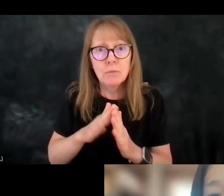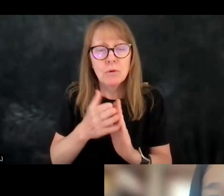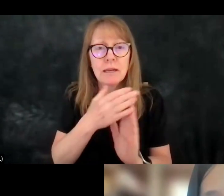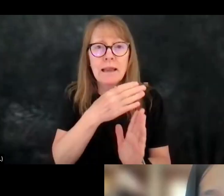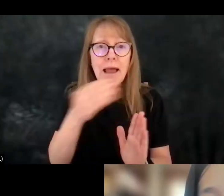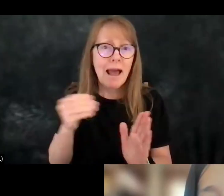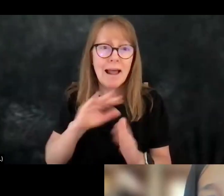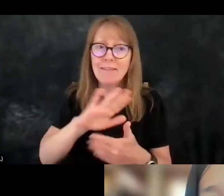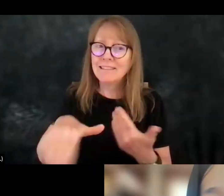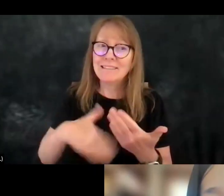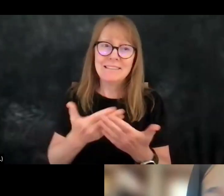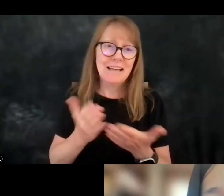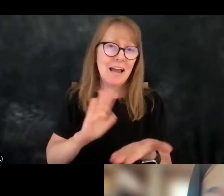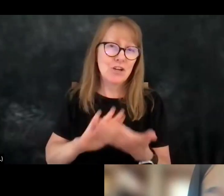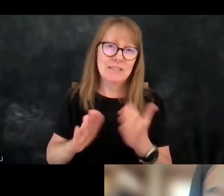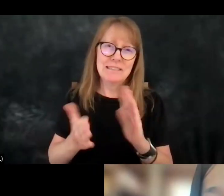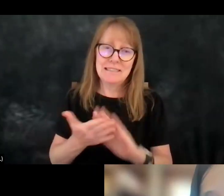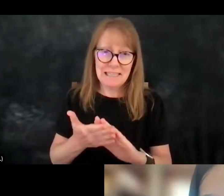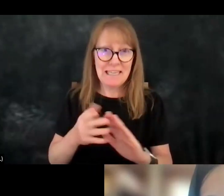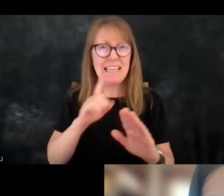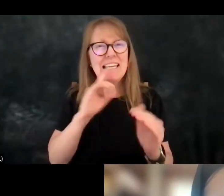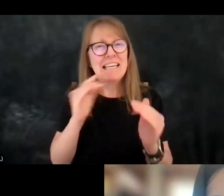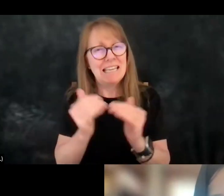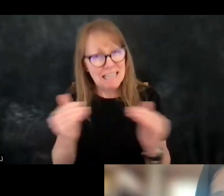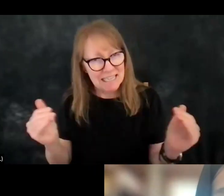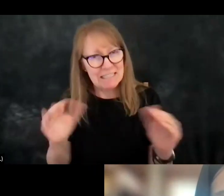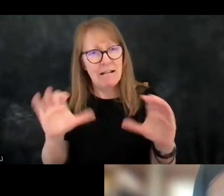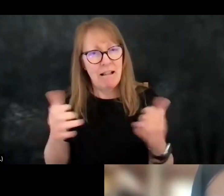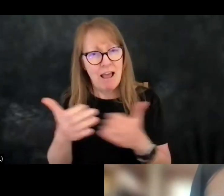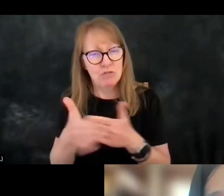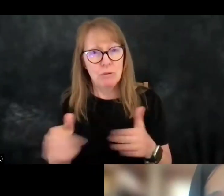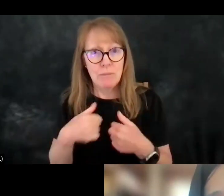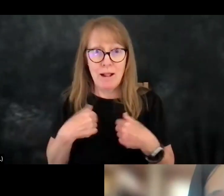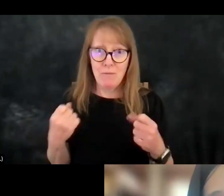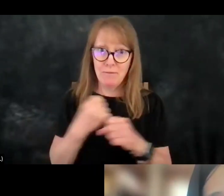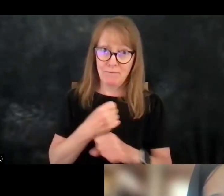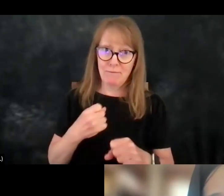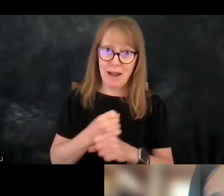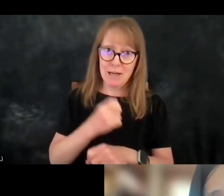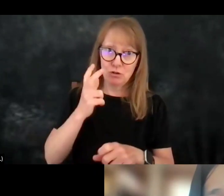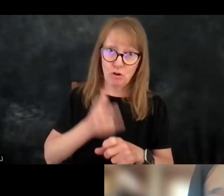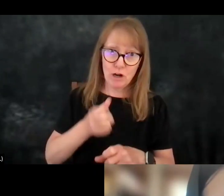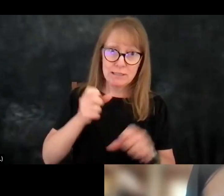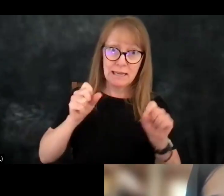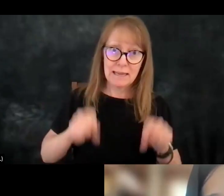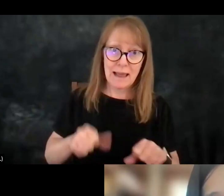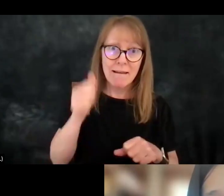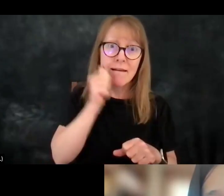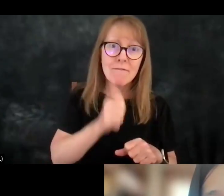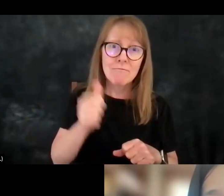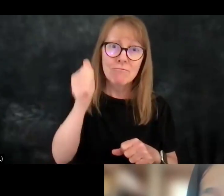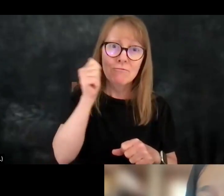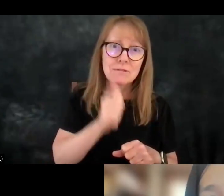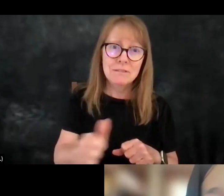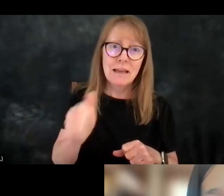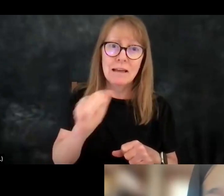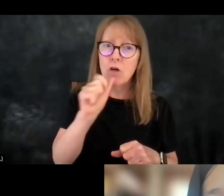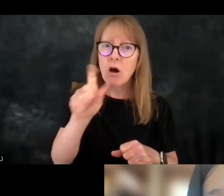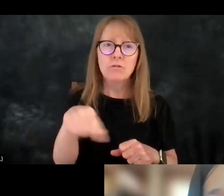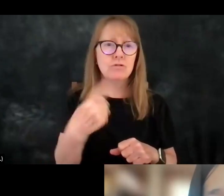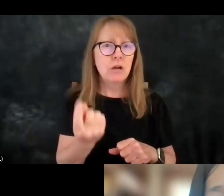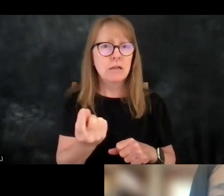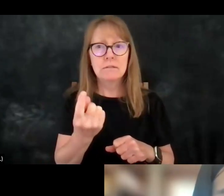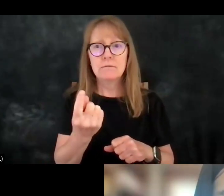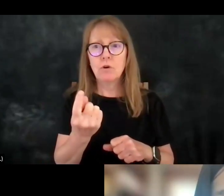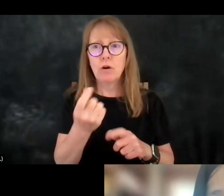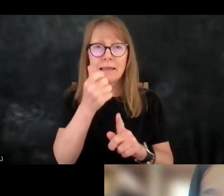the entire city is their classroom. So I'm going to be fighting as hard as I can every single day, not only for each and every one